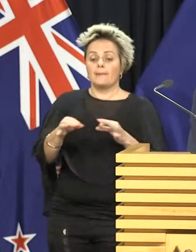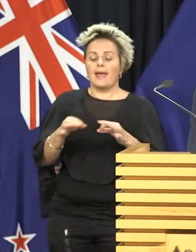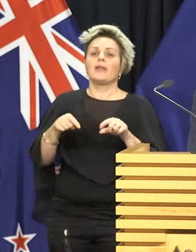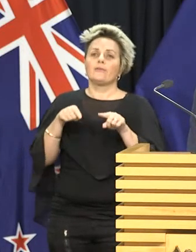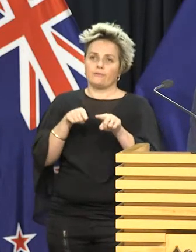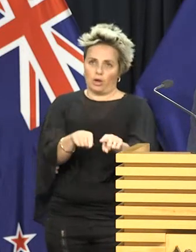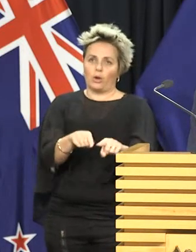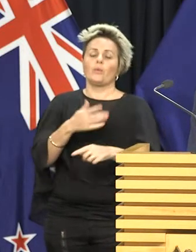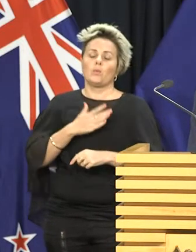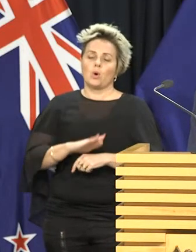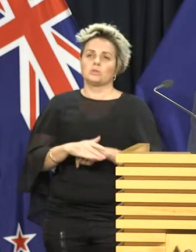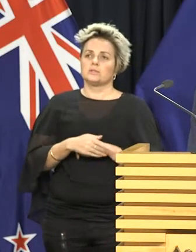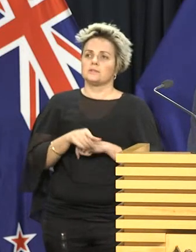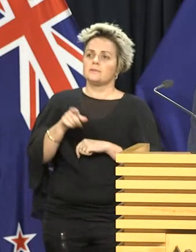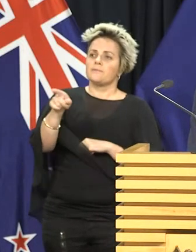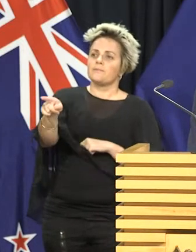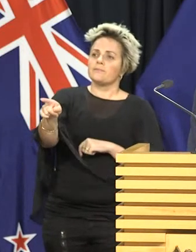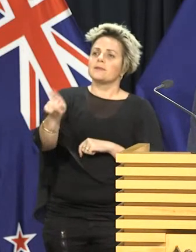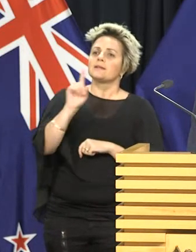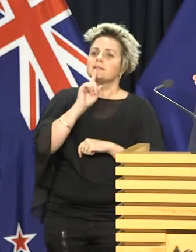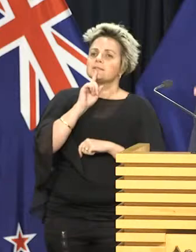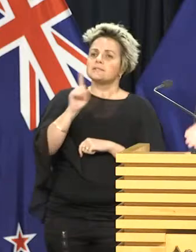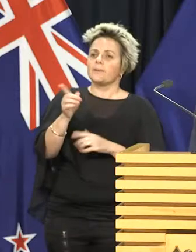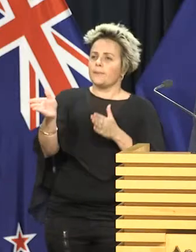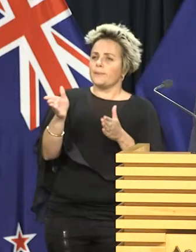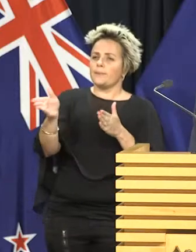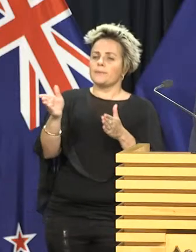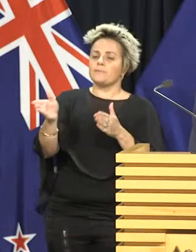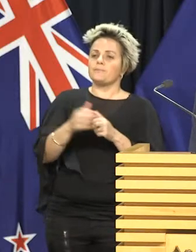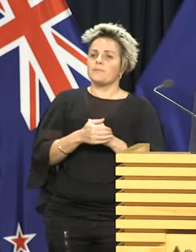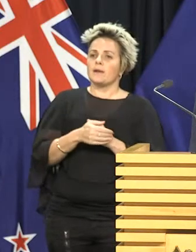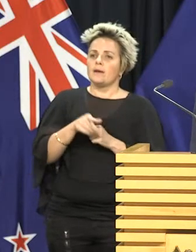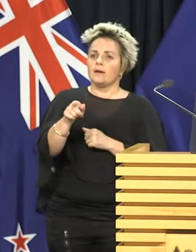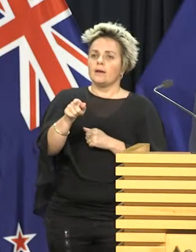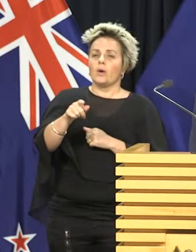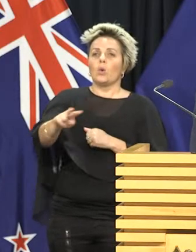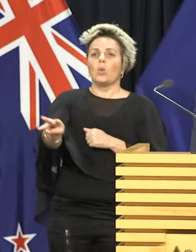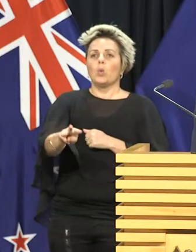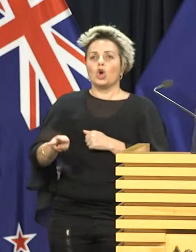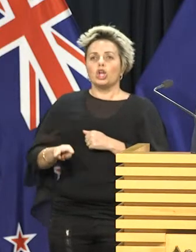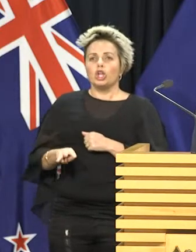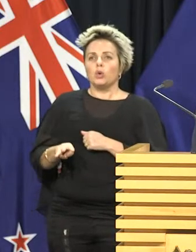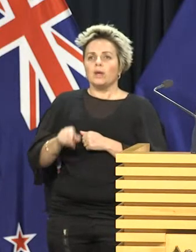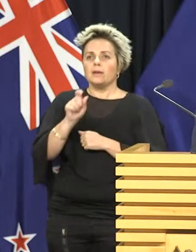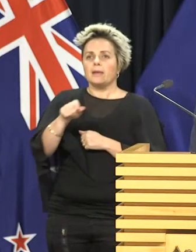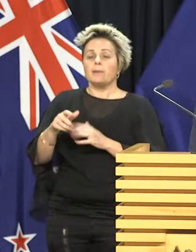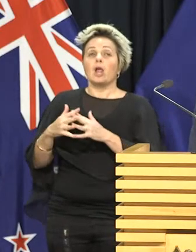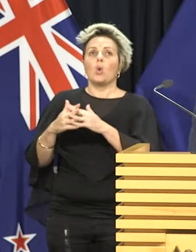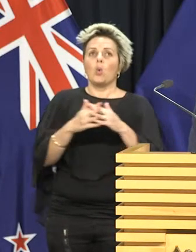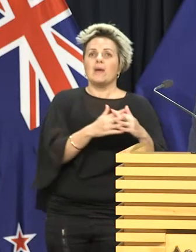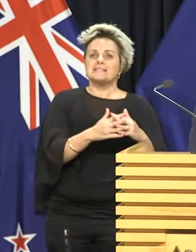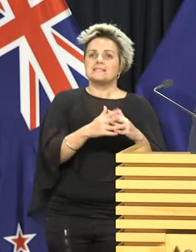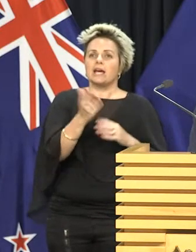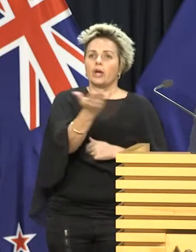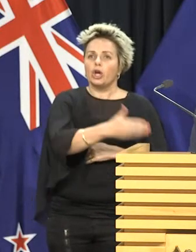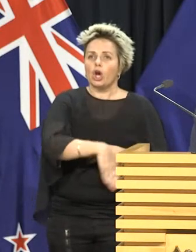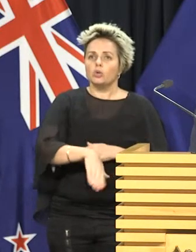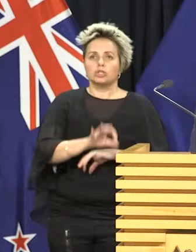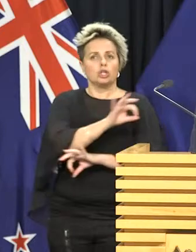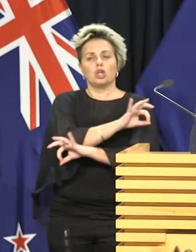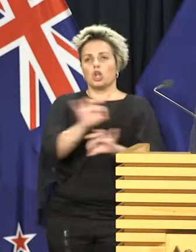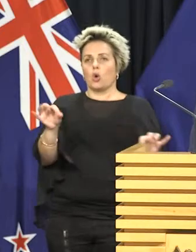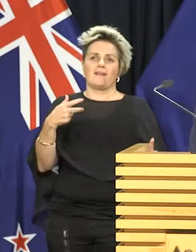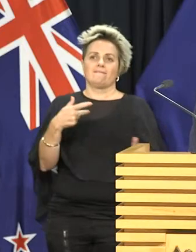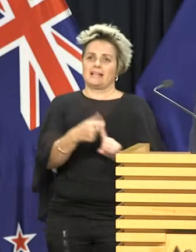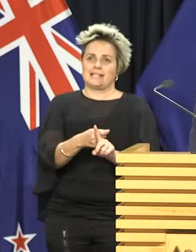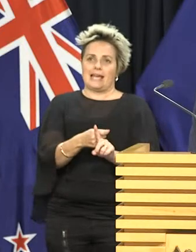You said that there was 86 so far. The people of Whanganui, West Coast, no one's been vaccinated